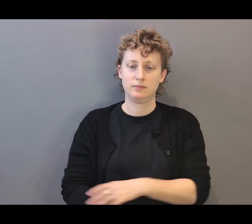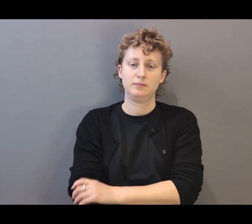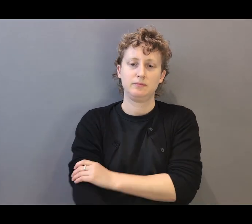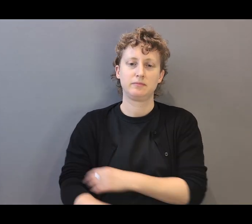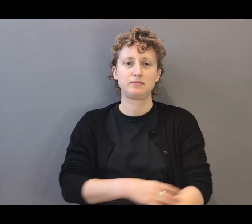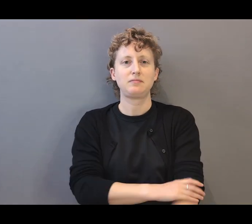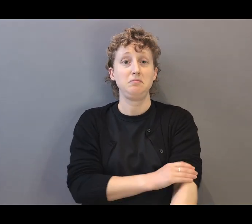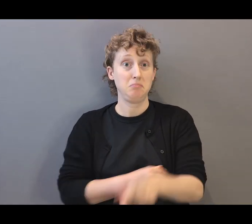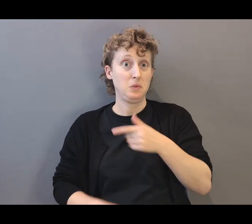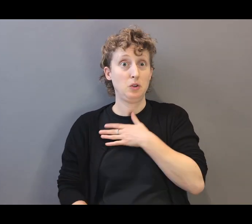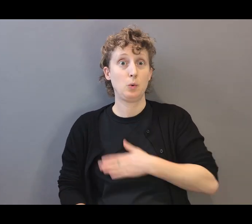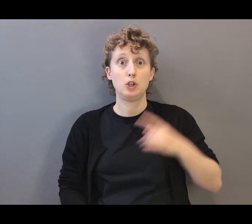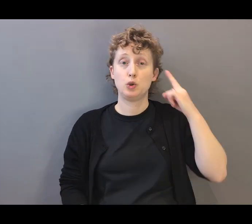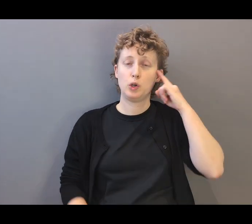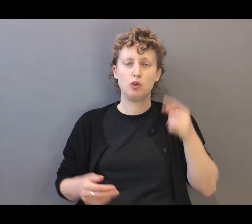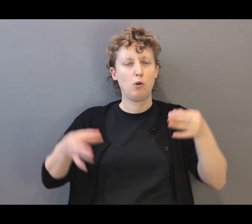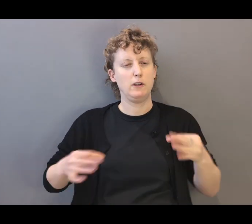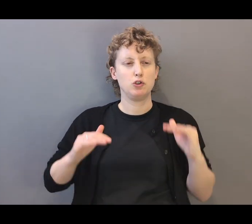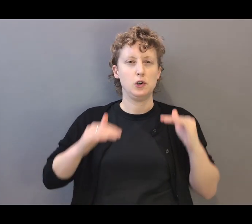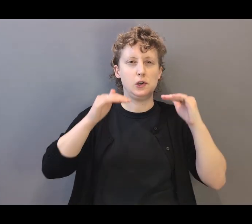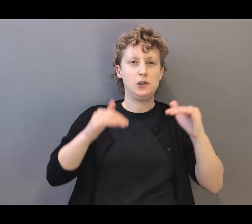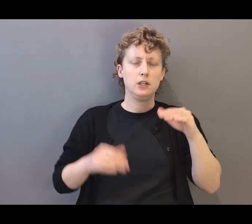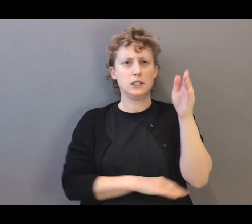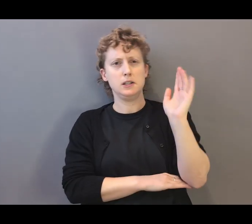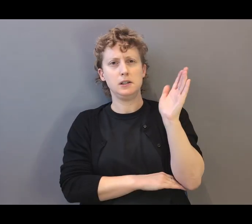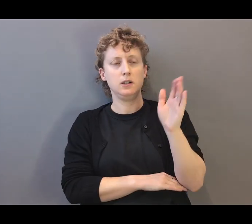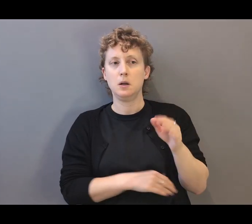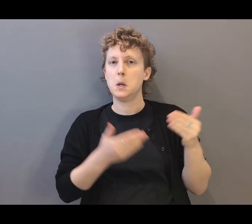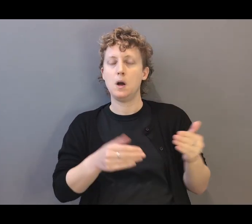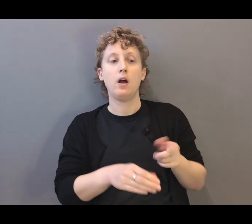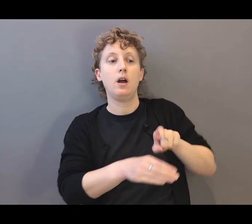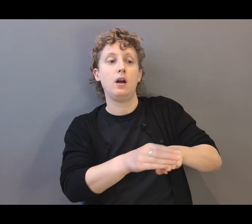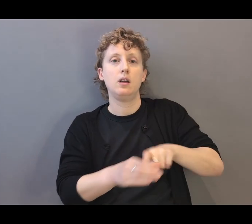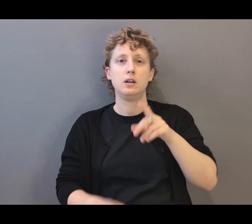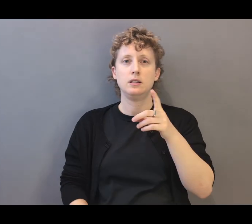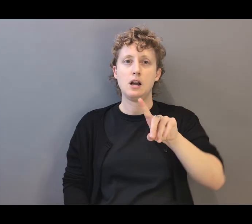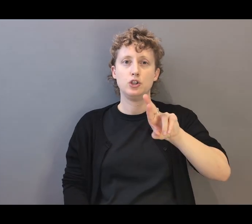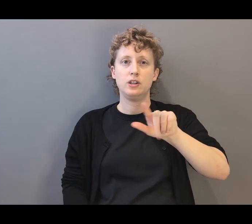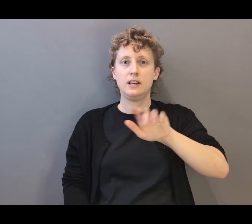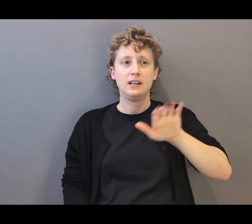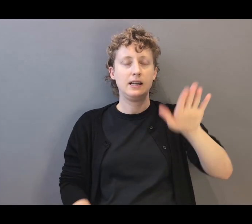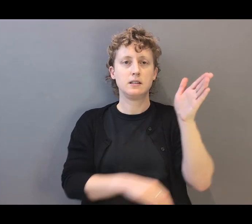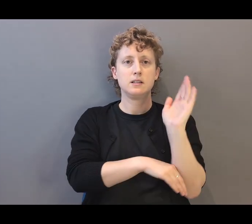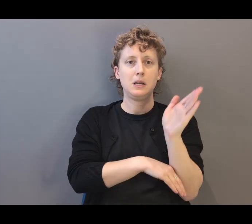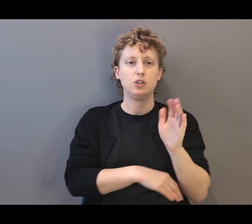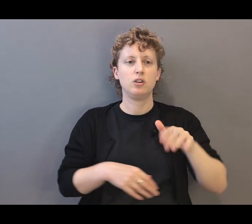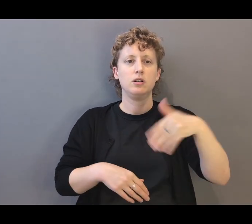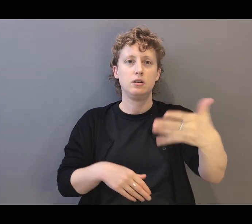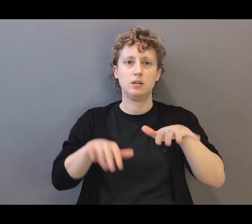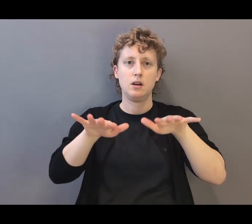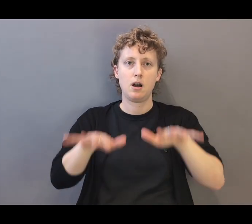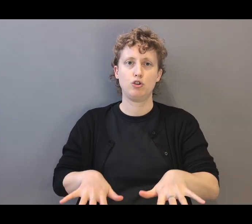of speech, then do listen to Christopher at the IAAP Day on M-Enabling in October. So with that, I would